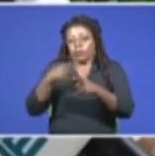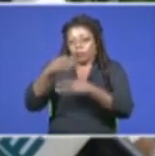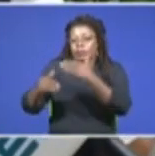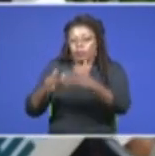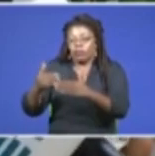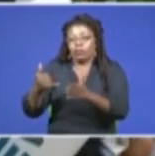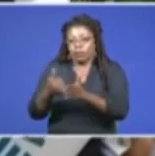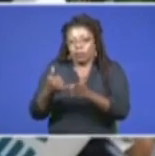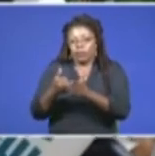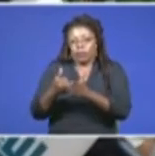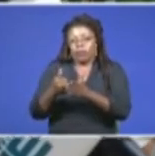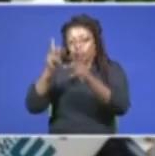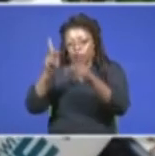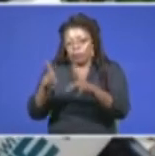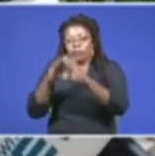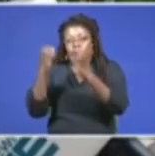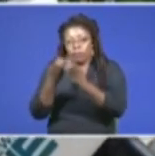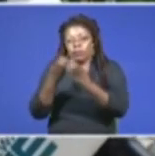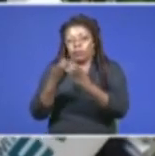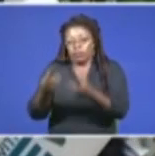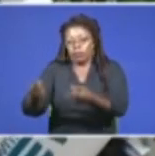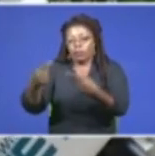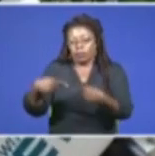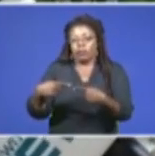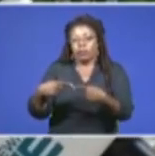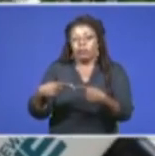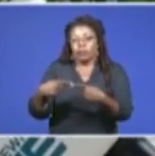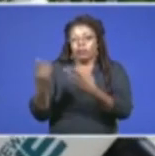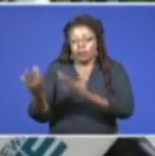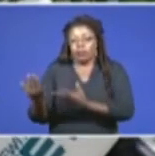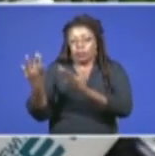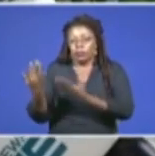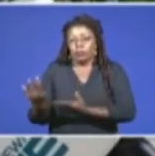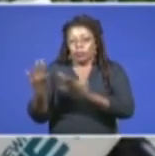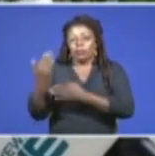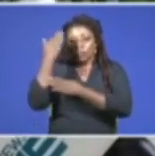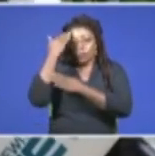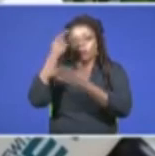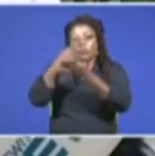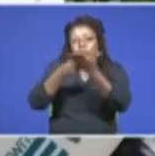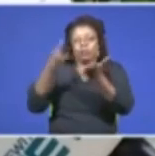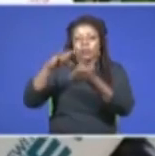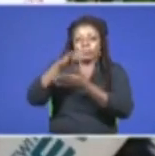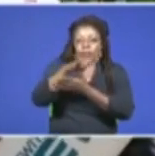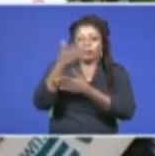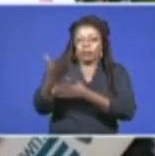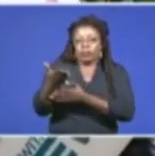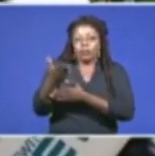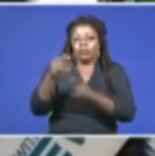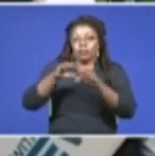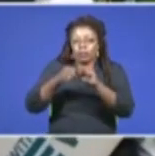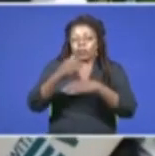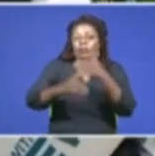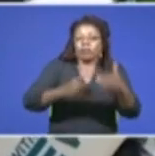it. They got a salvage company on standby, the insurance company's on standby. Everybody wants to know what is this wreck and what it relates to so that it can be processed.